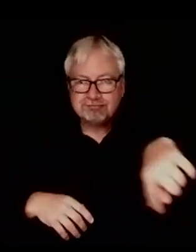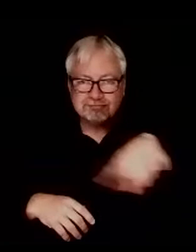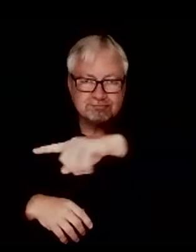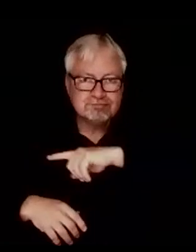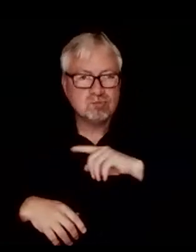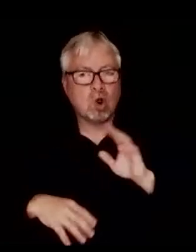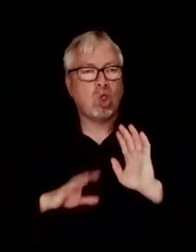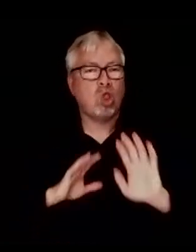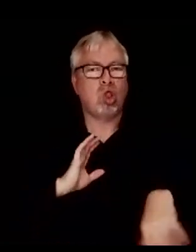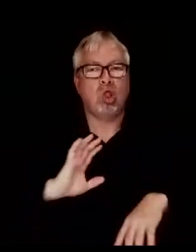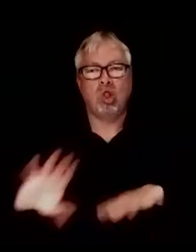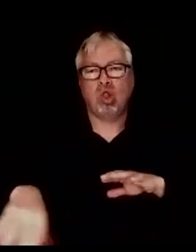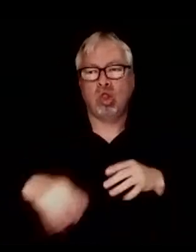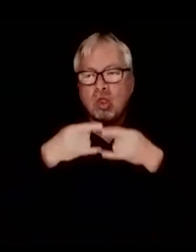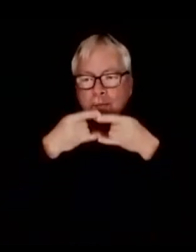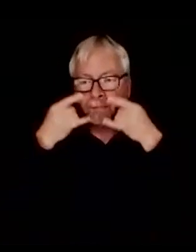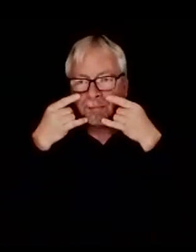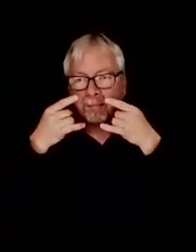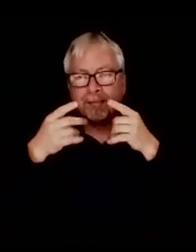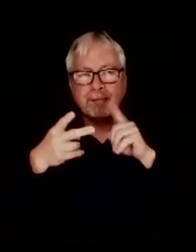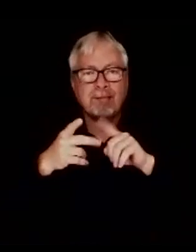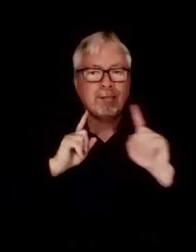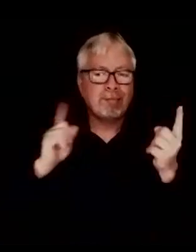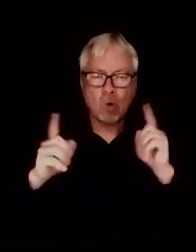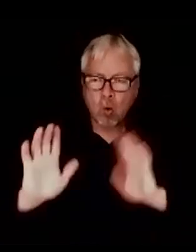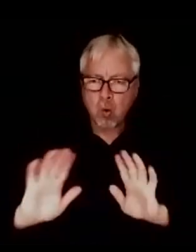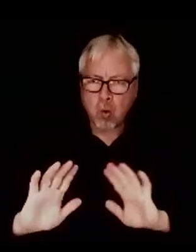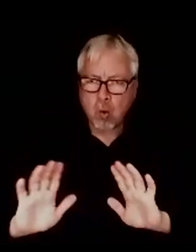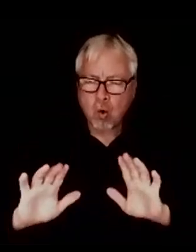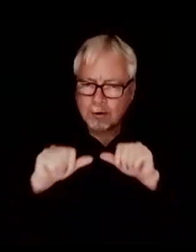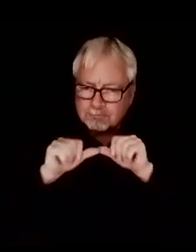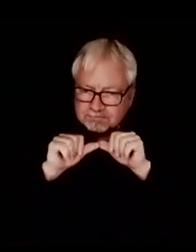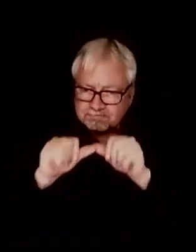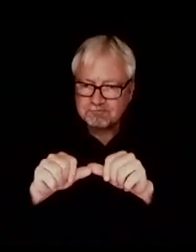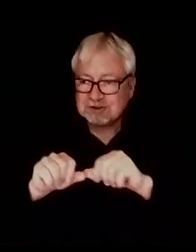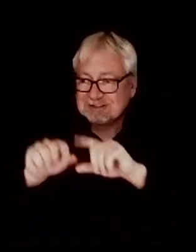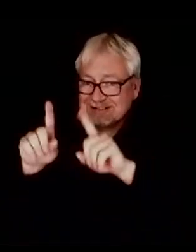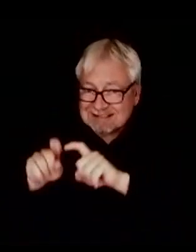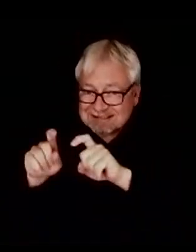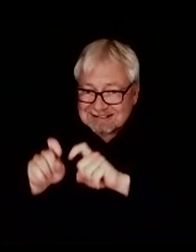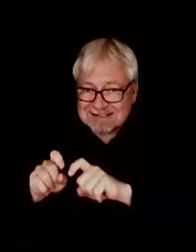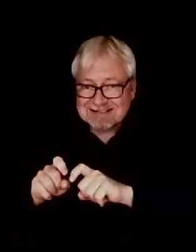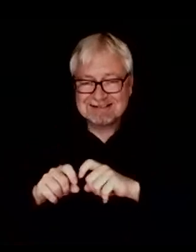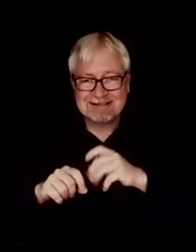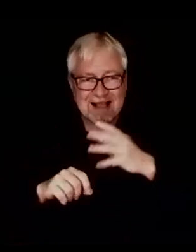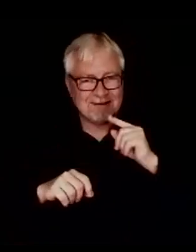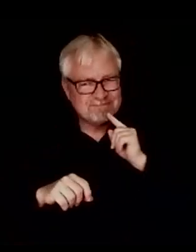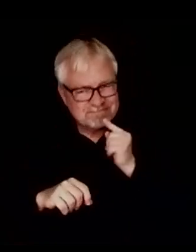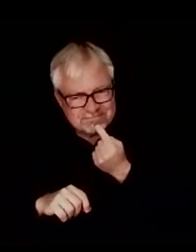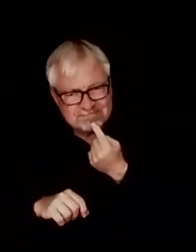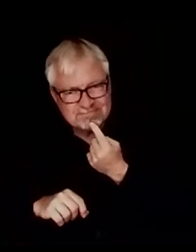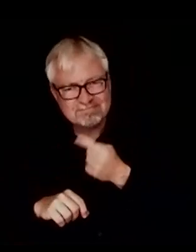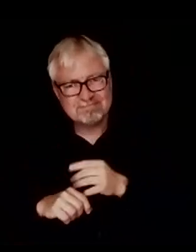and in fact to step it up when it comes to testing and vaccination in particular. Commissioner Mueller, anything you would add?